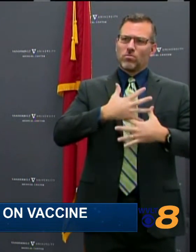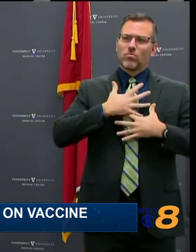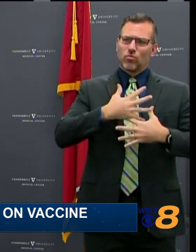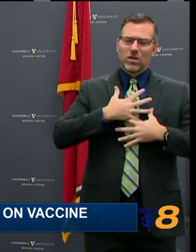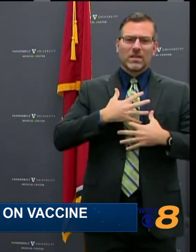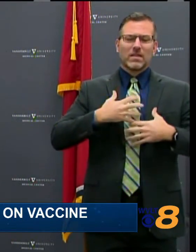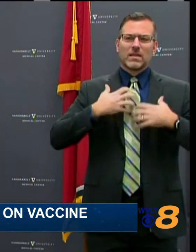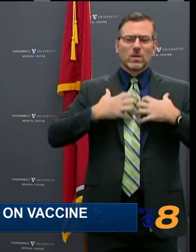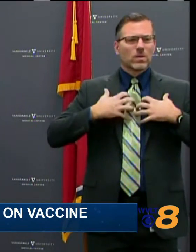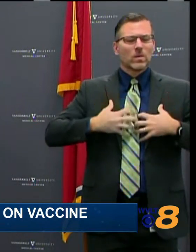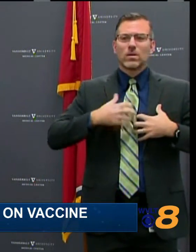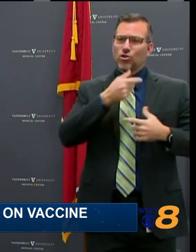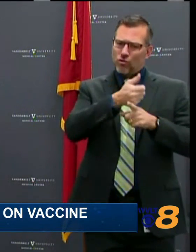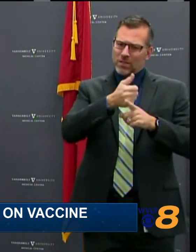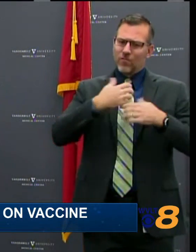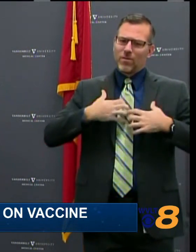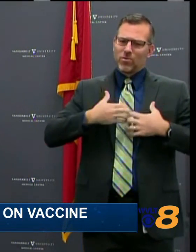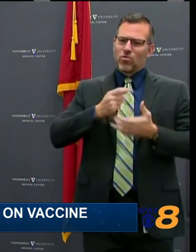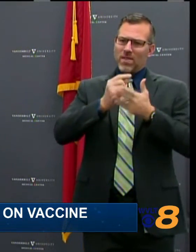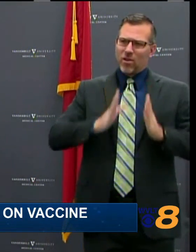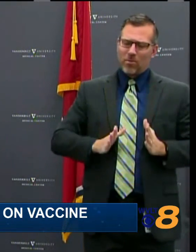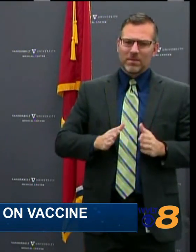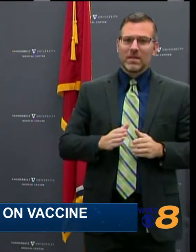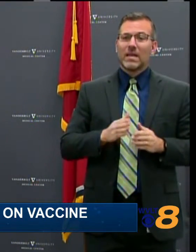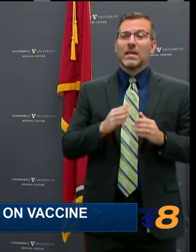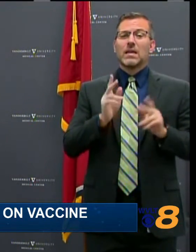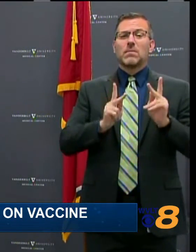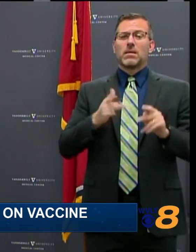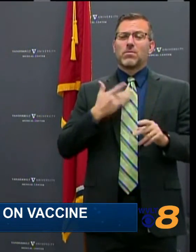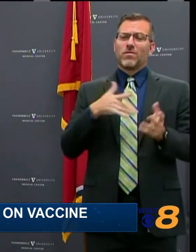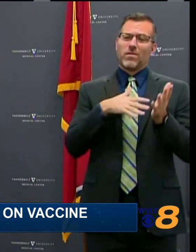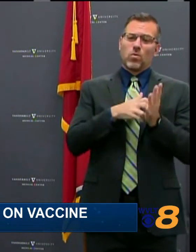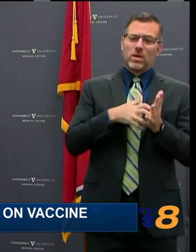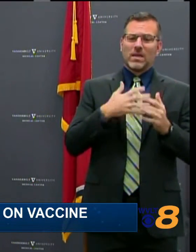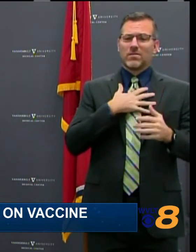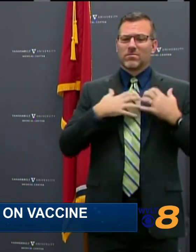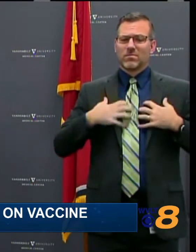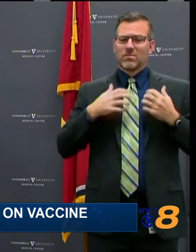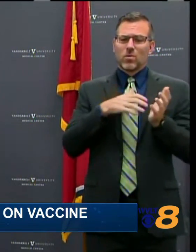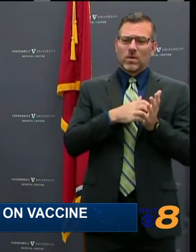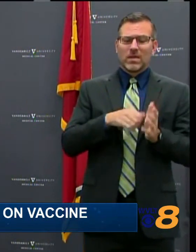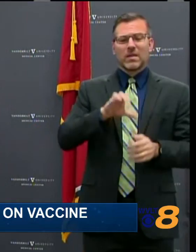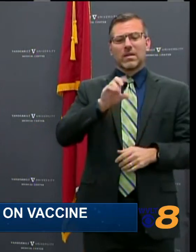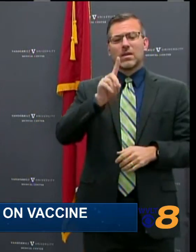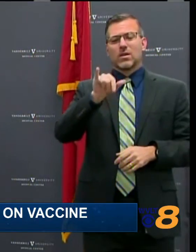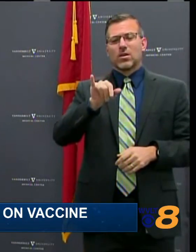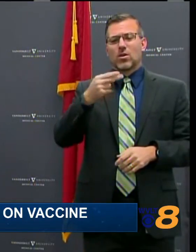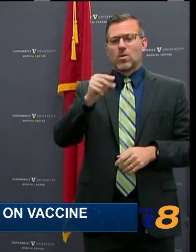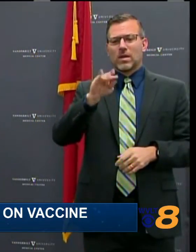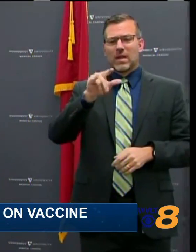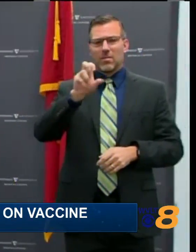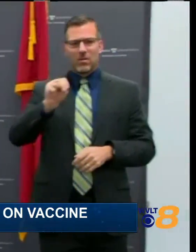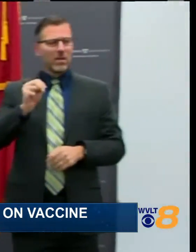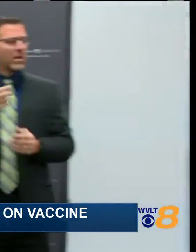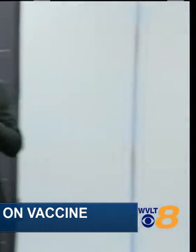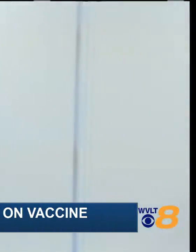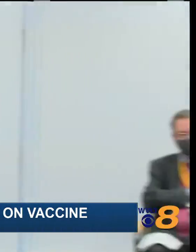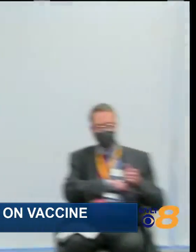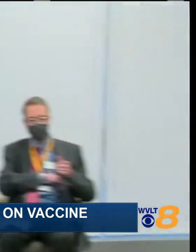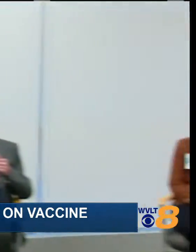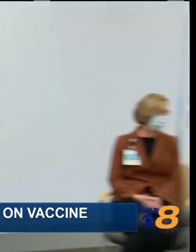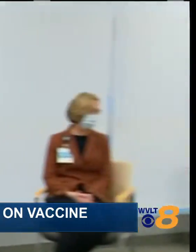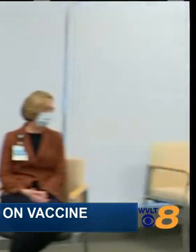keeping life-saving breath during their most vulnerable and their darkest times. And Cody Hamilton, thank you